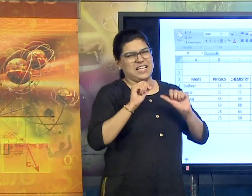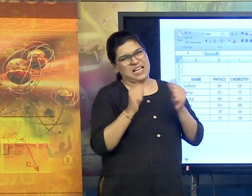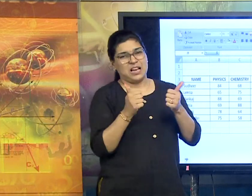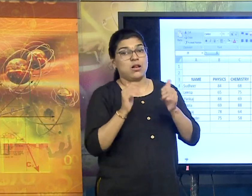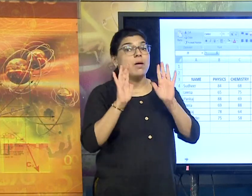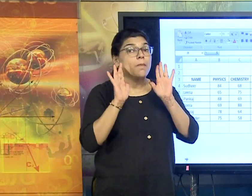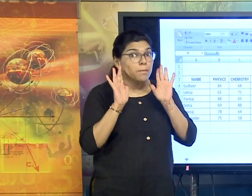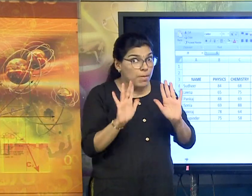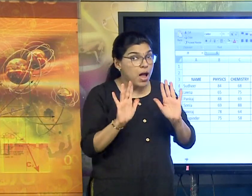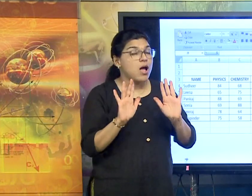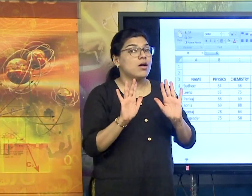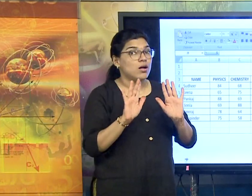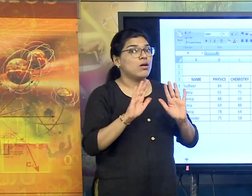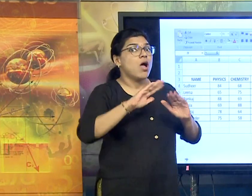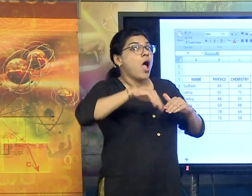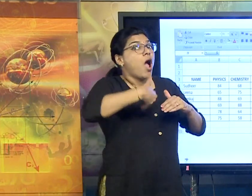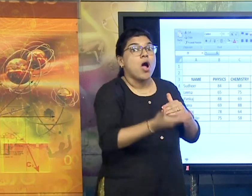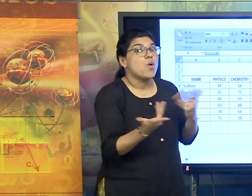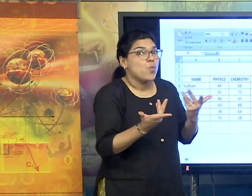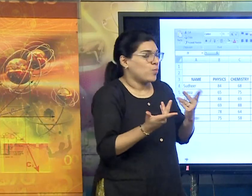This is very easy, but